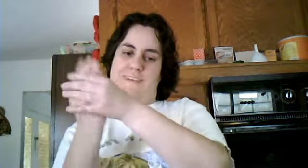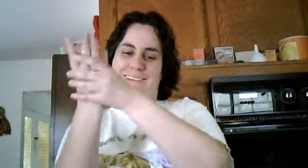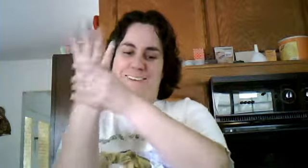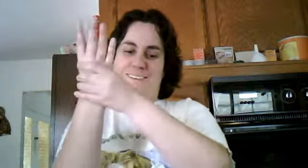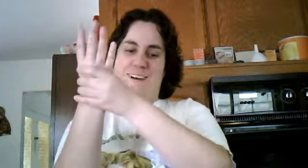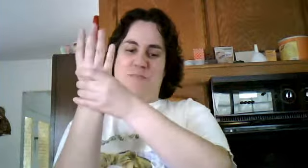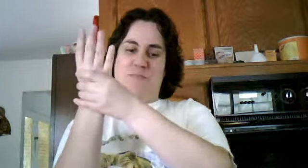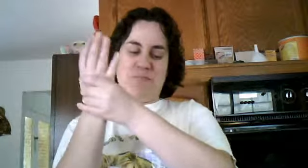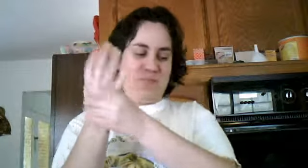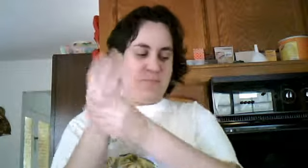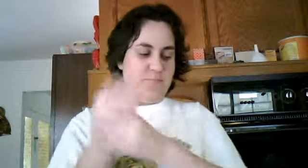Grow.